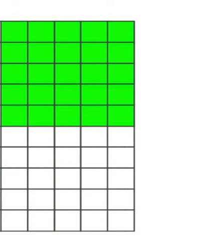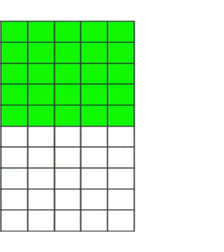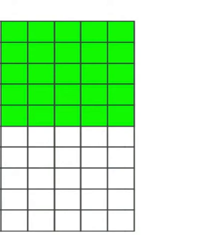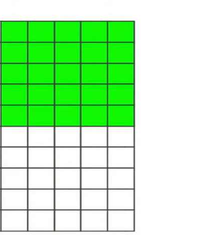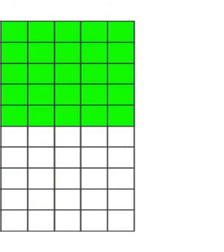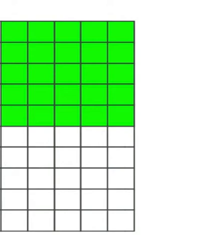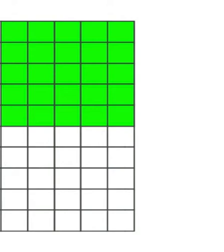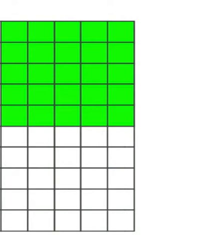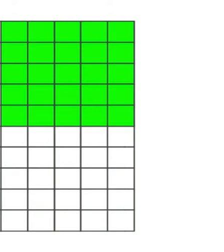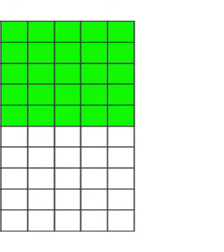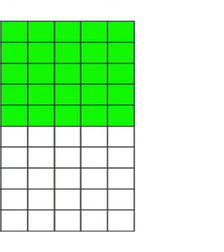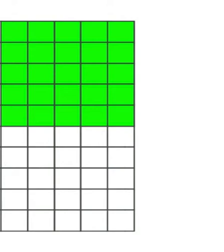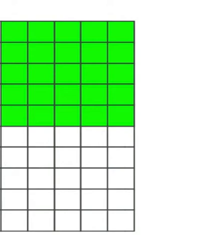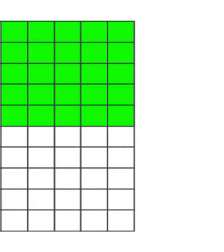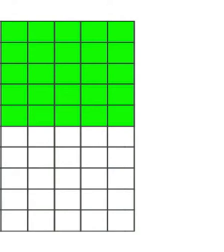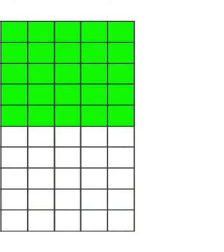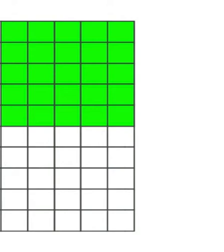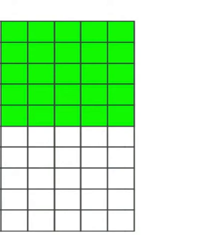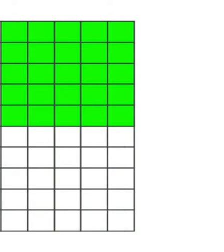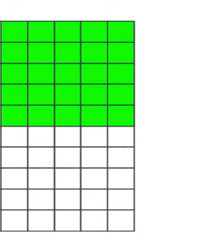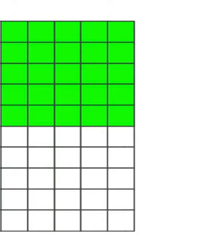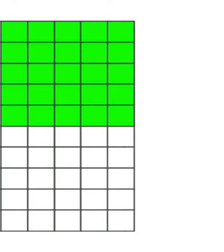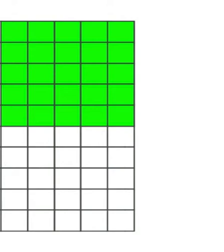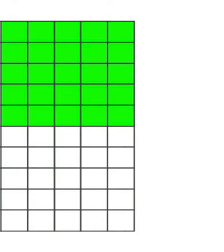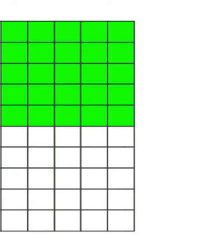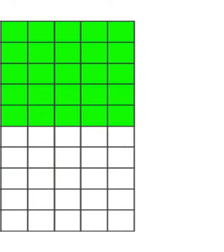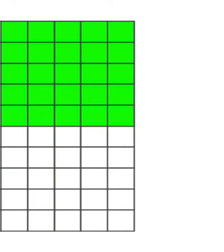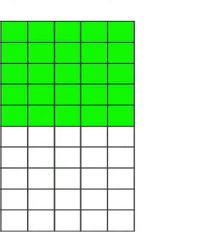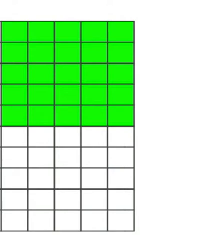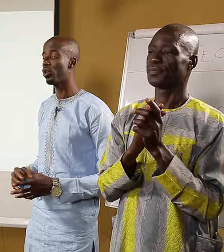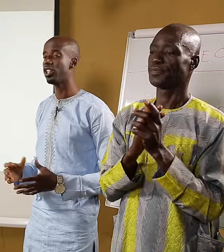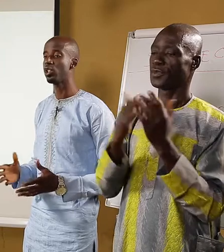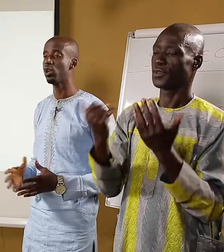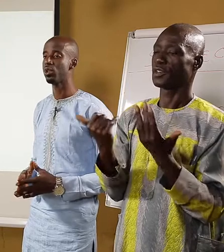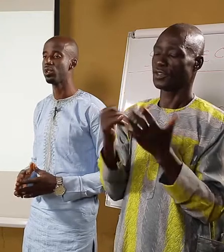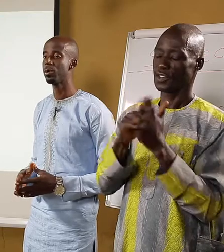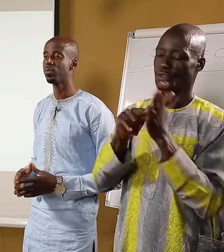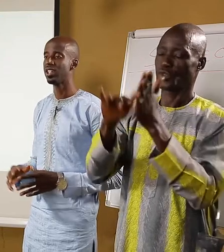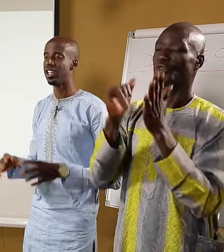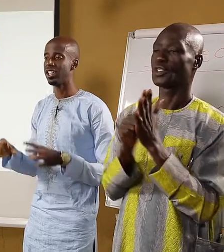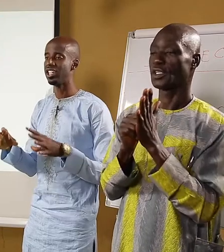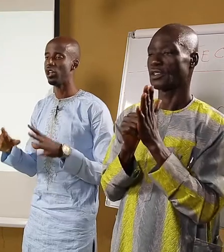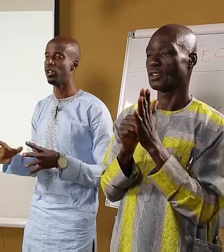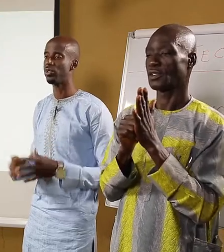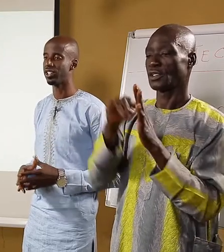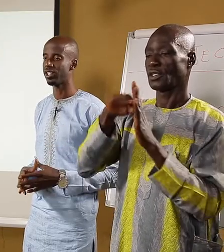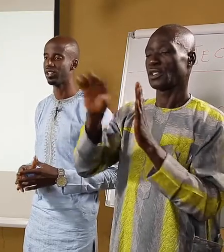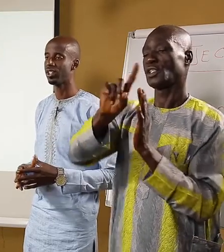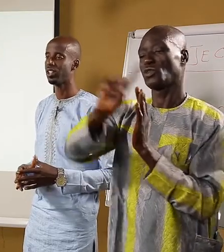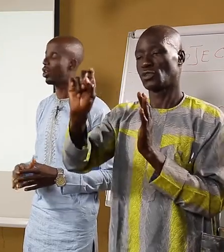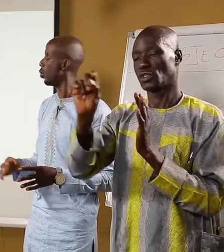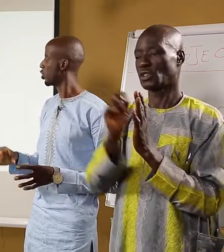25 is picked and colored. Now, so it shows that in